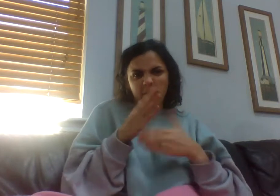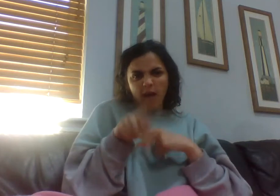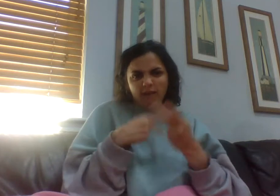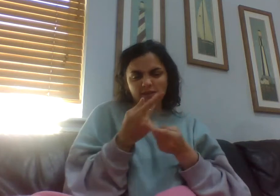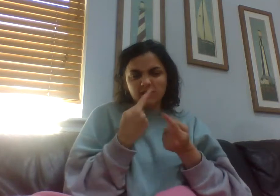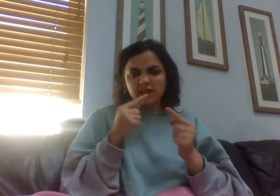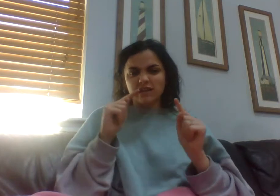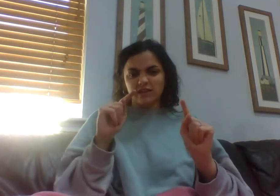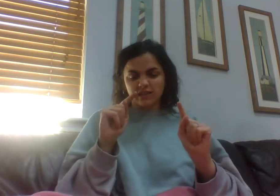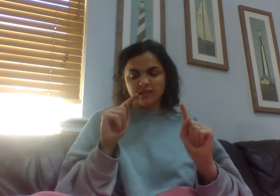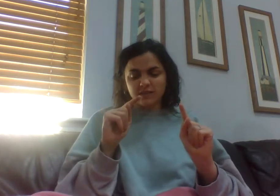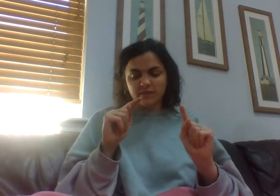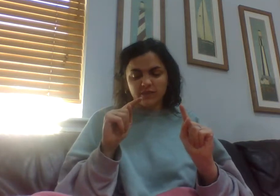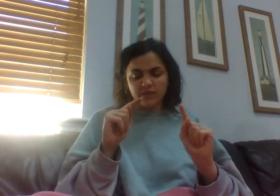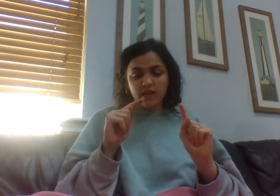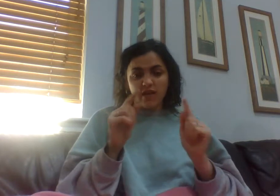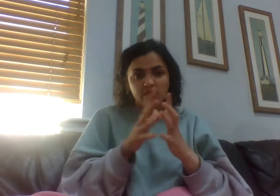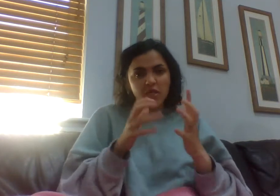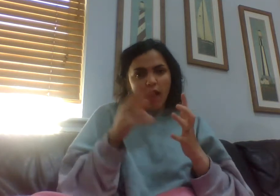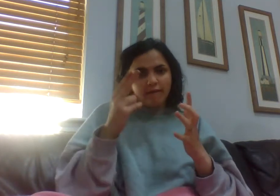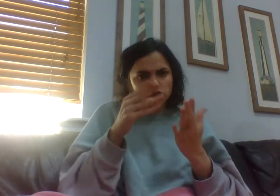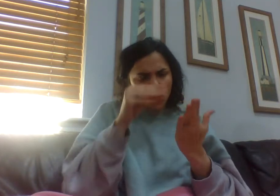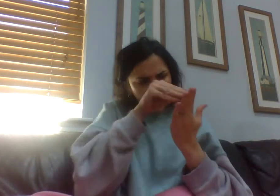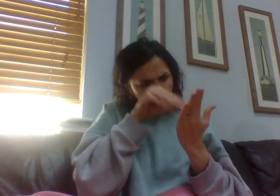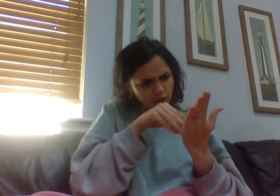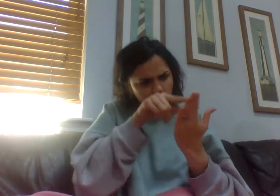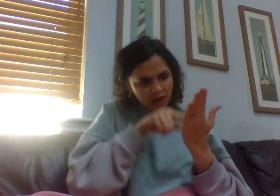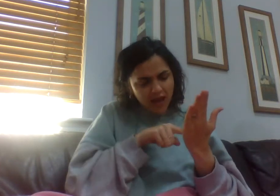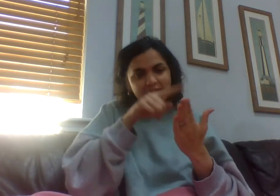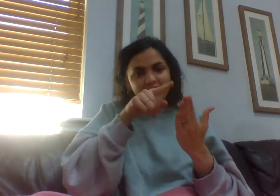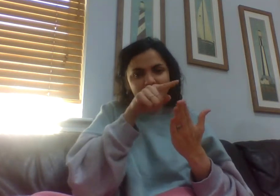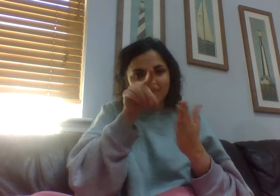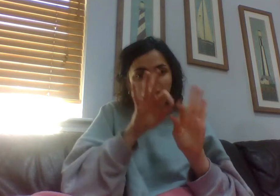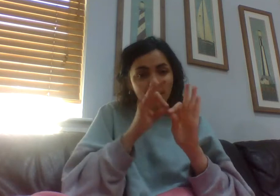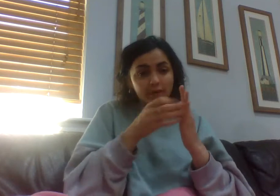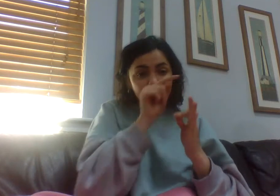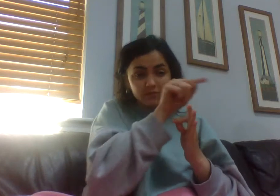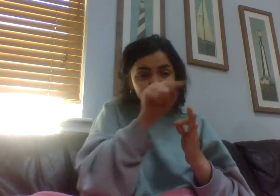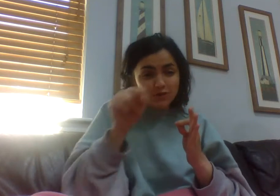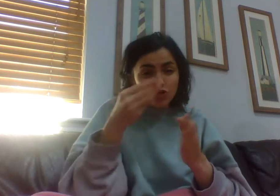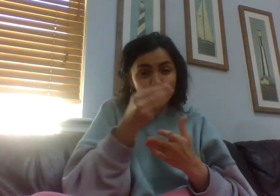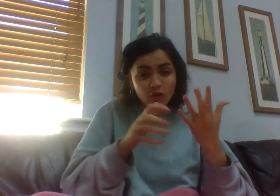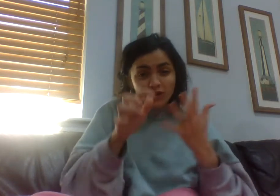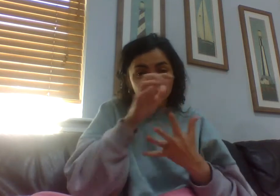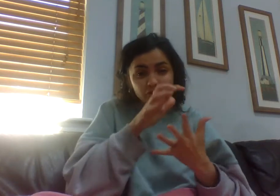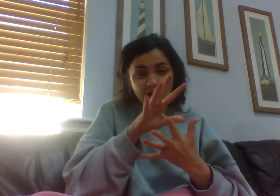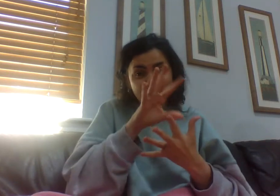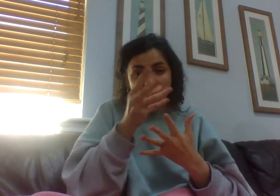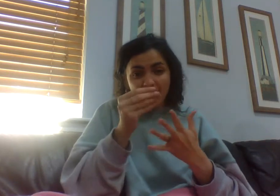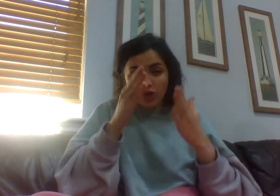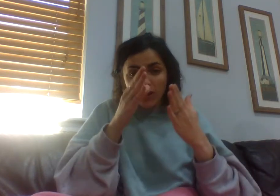lots of historical documentation about how these families, these wealthy African American families, saw these waves of